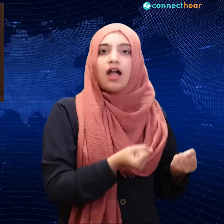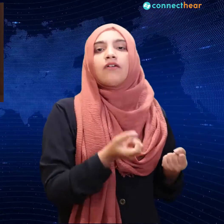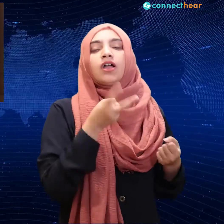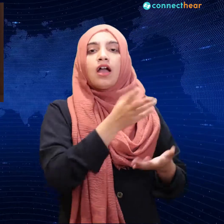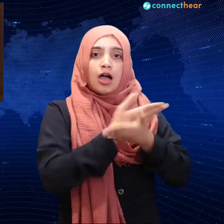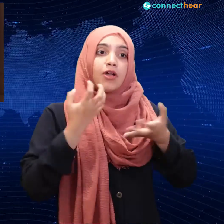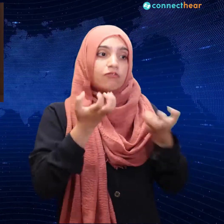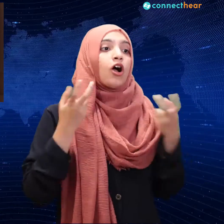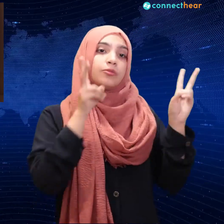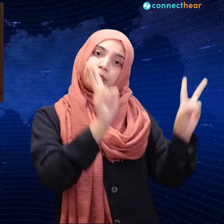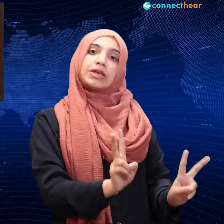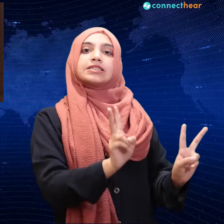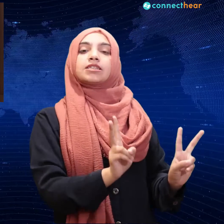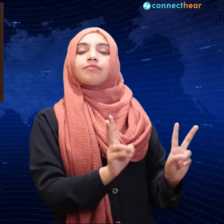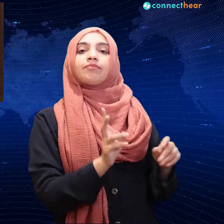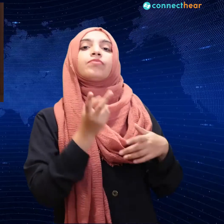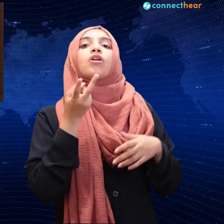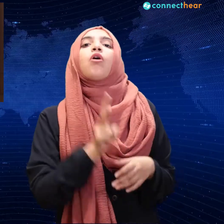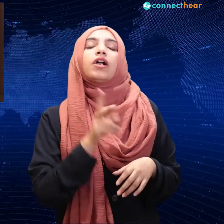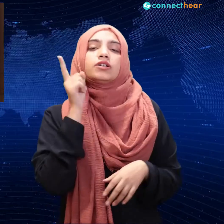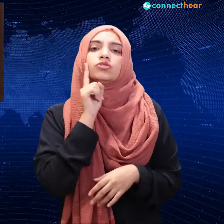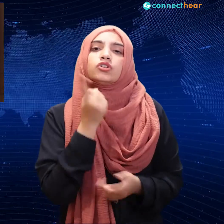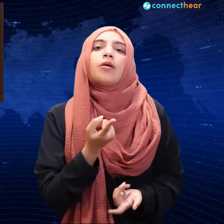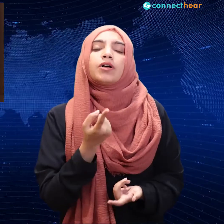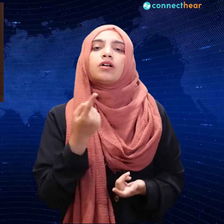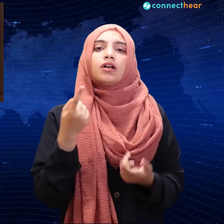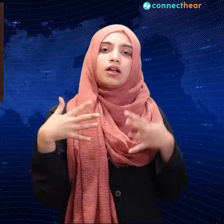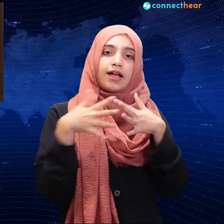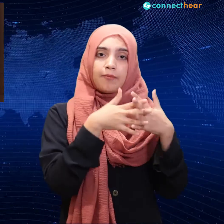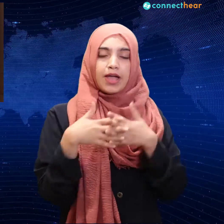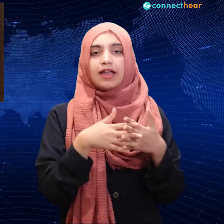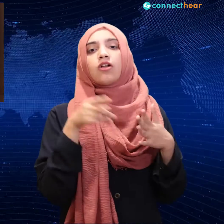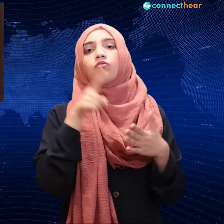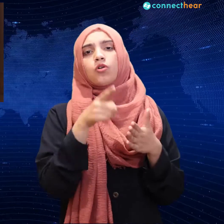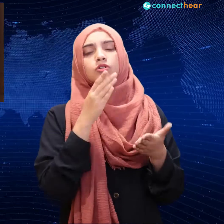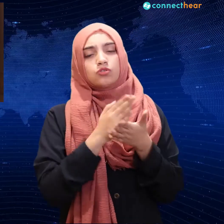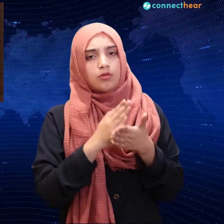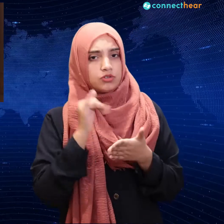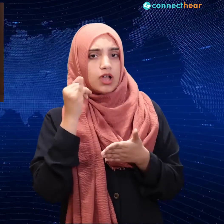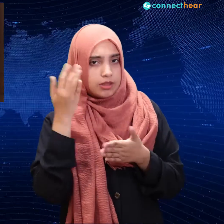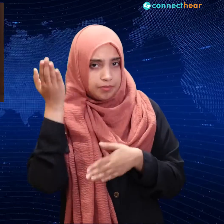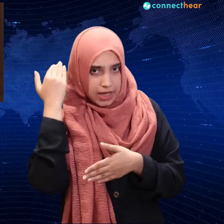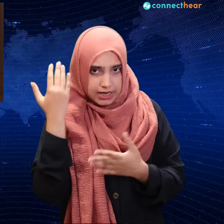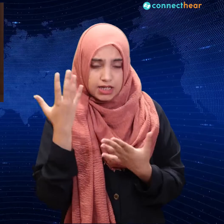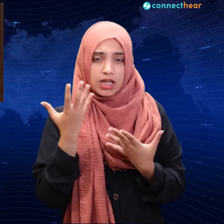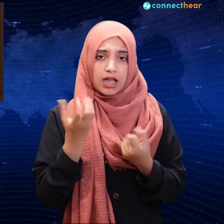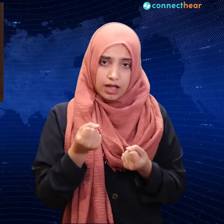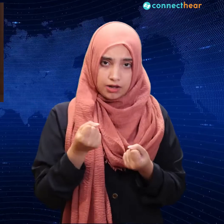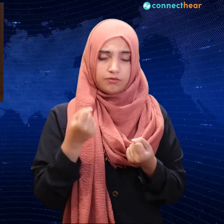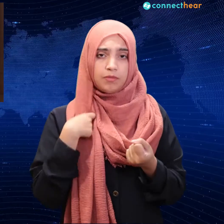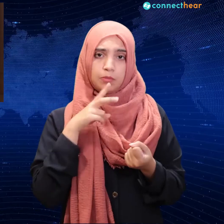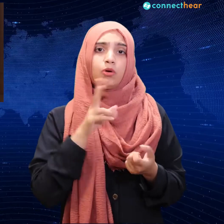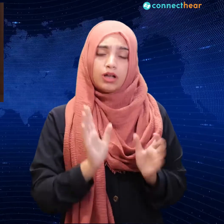beforehand. And when the US should have started from a position of strength to do a